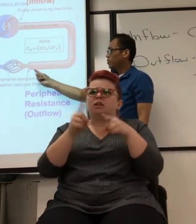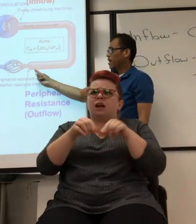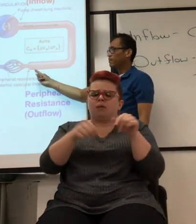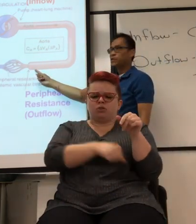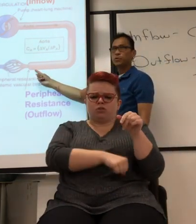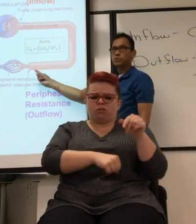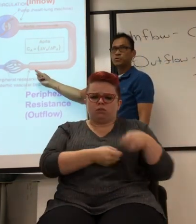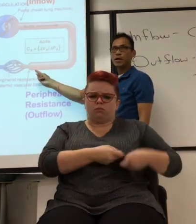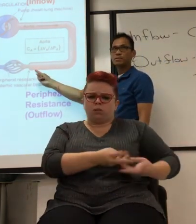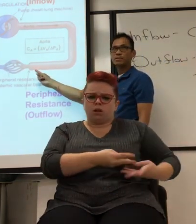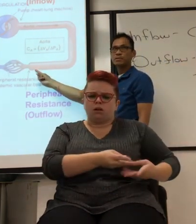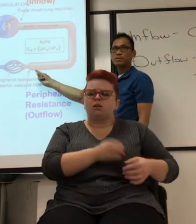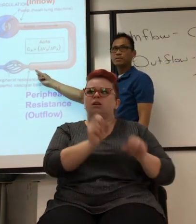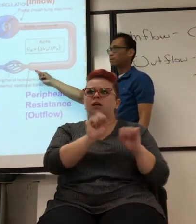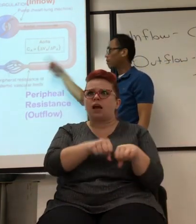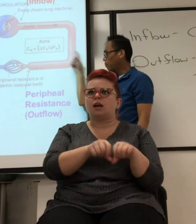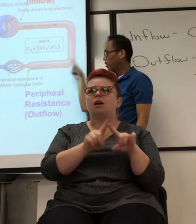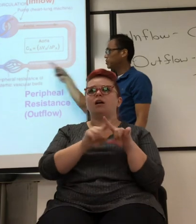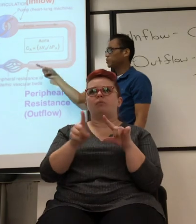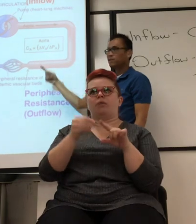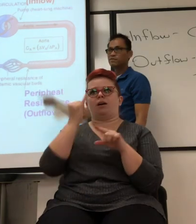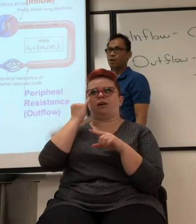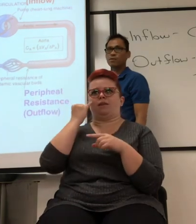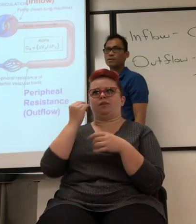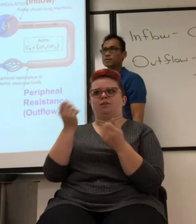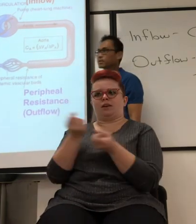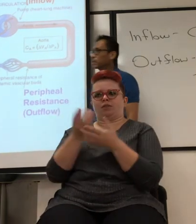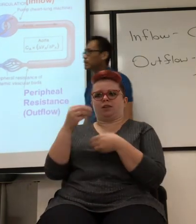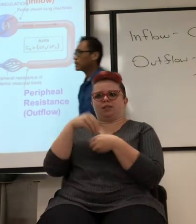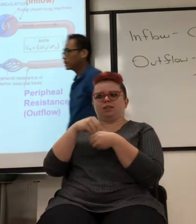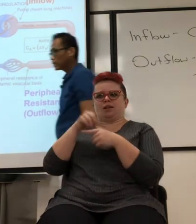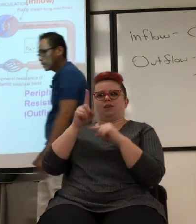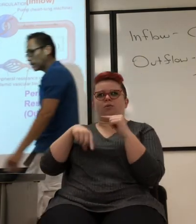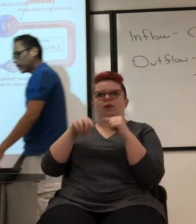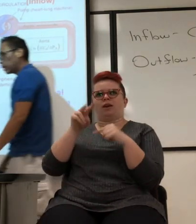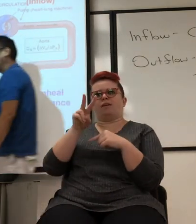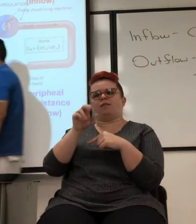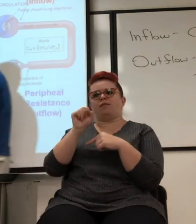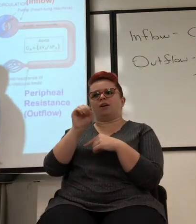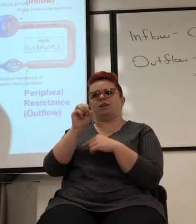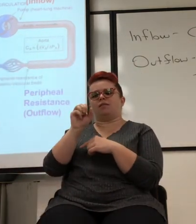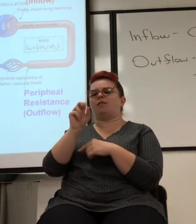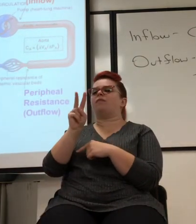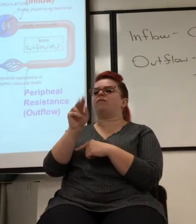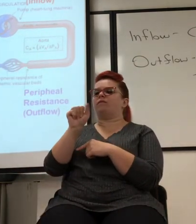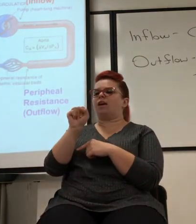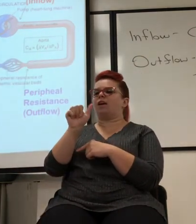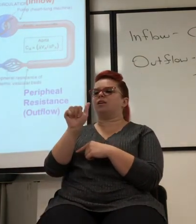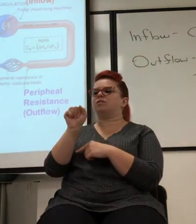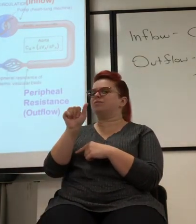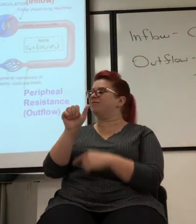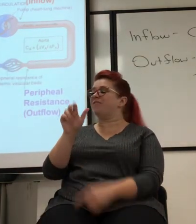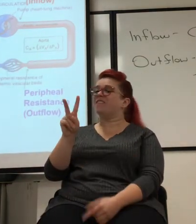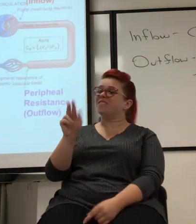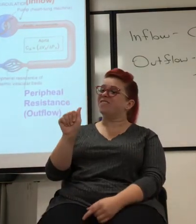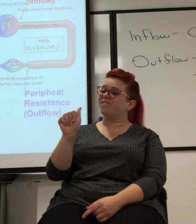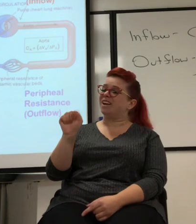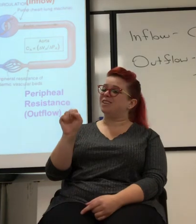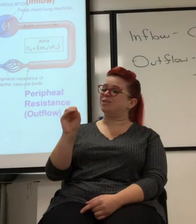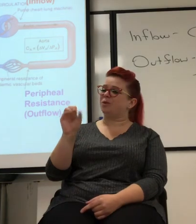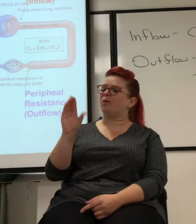reason. You can't vasoconstrict, so all the blood just leaves the arteries. So outflow is important.